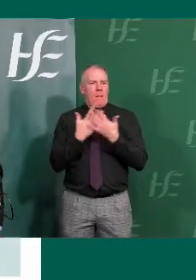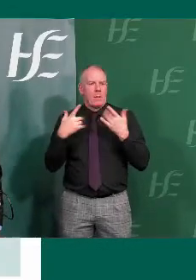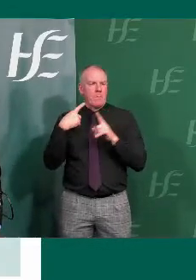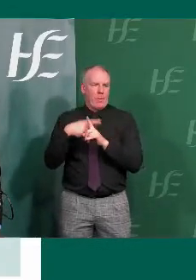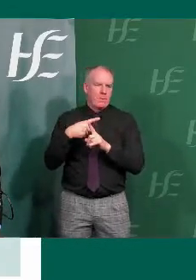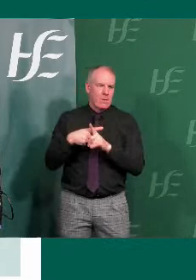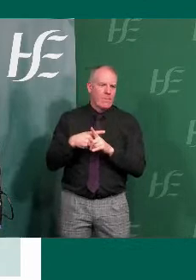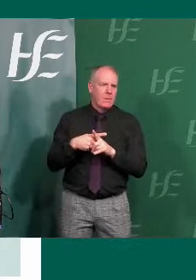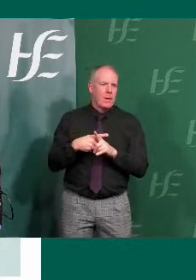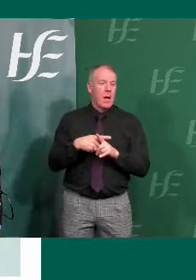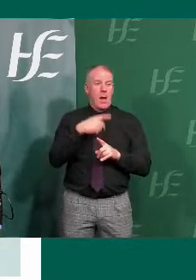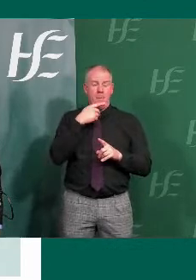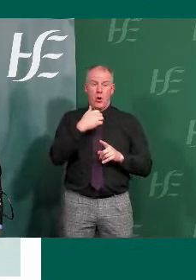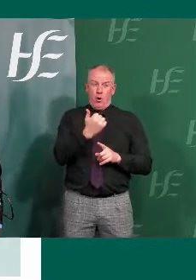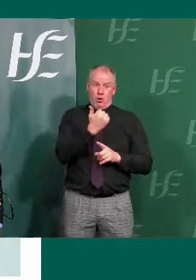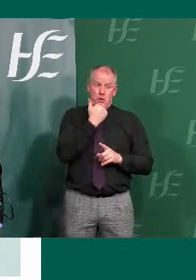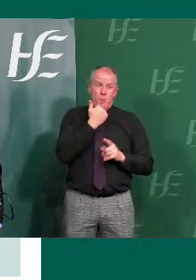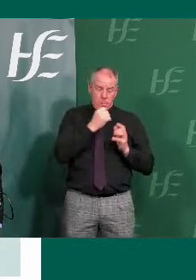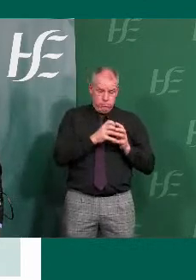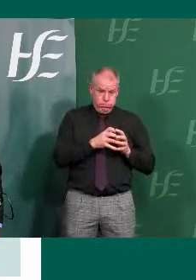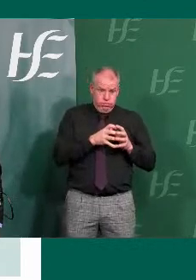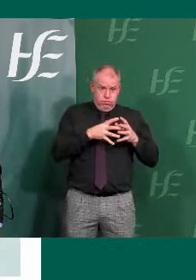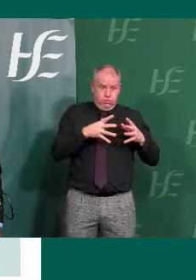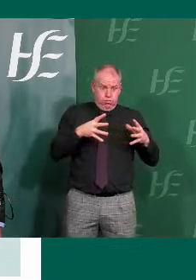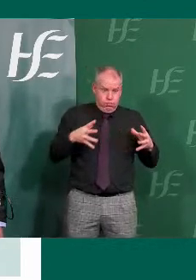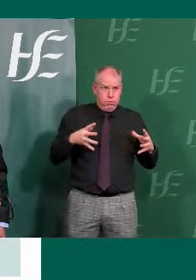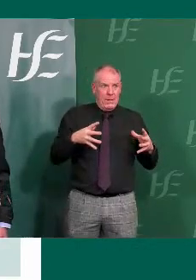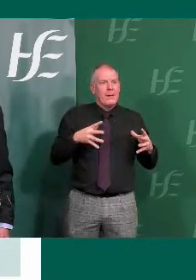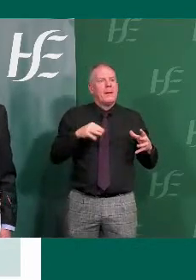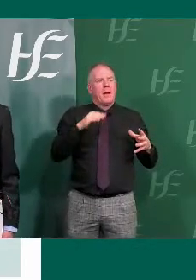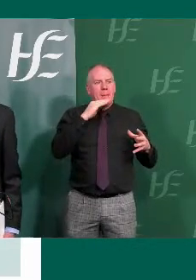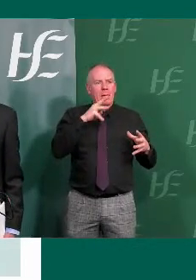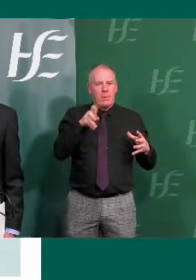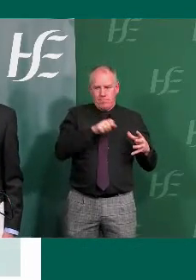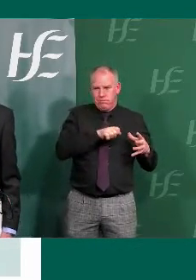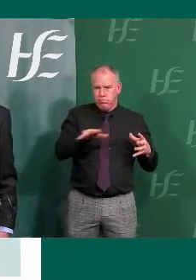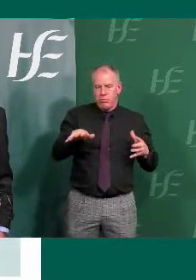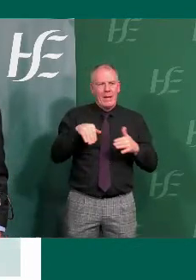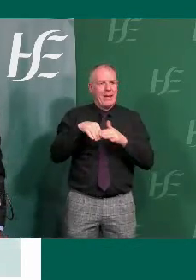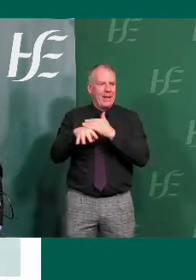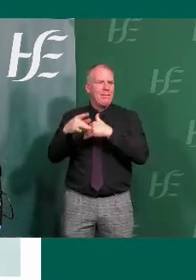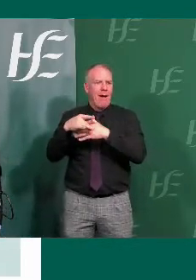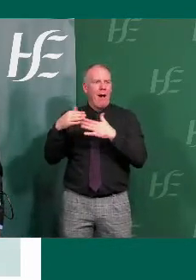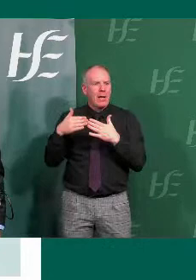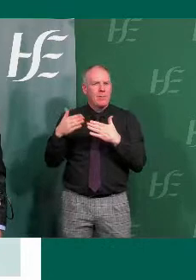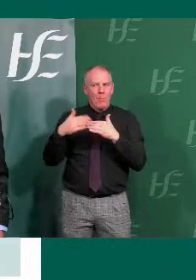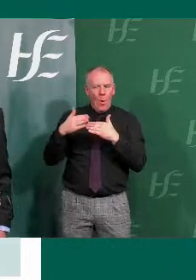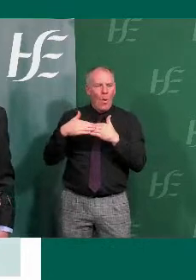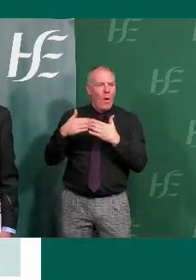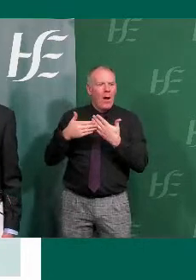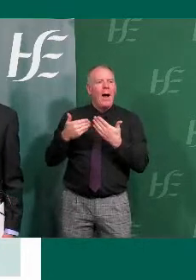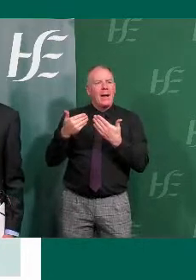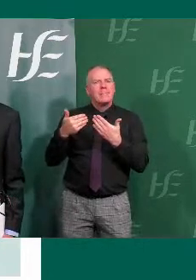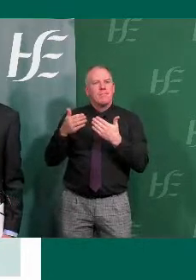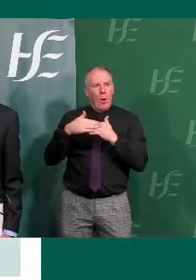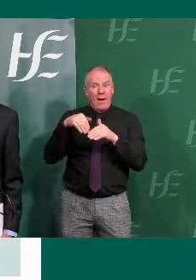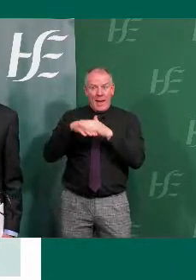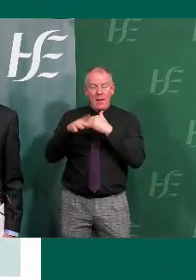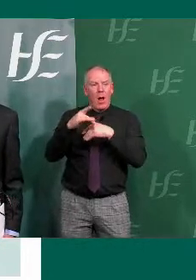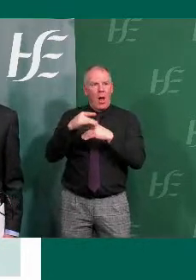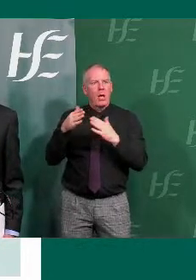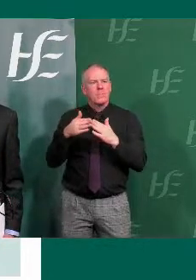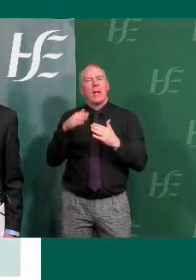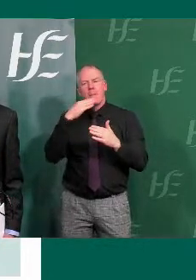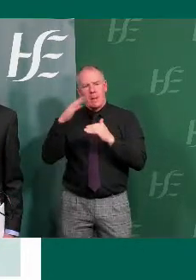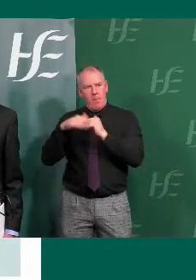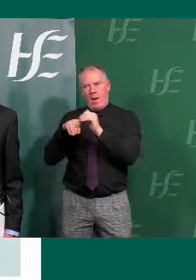the sheer numbers of cases we see, even if they convert at a much smaller degree to hospitalisation, and those who are hospitalised convert through at a smaller